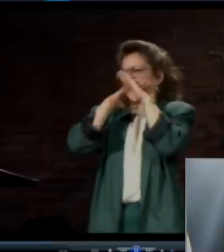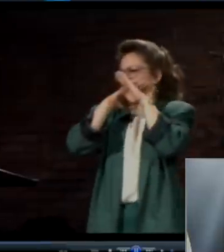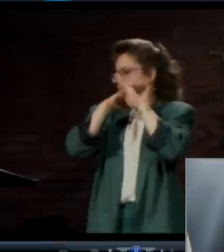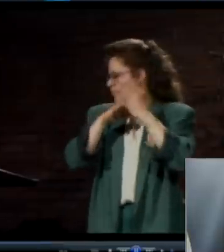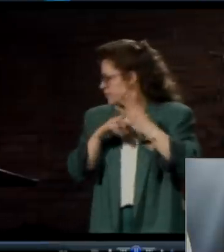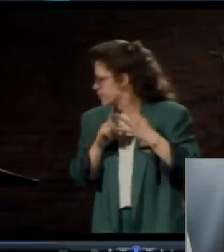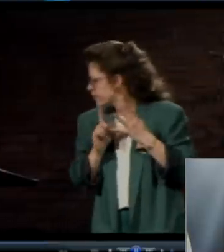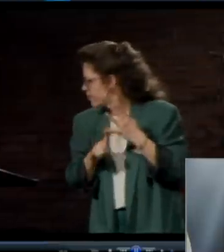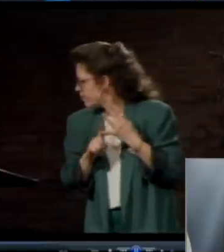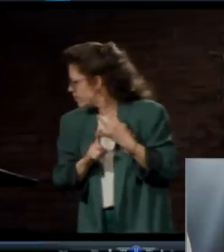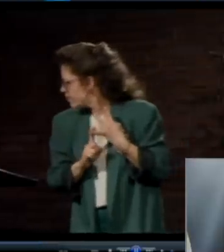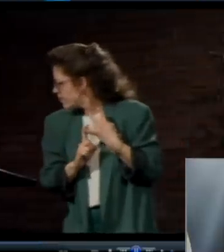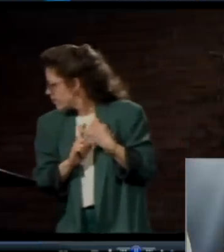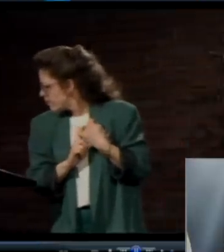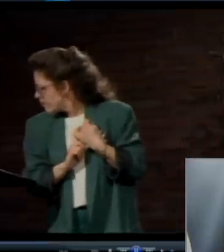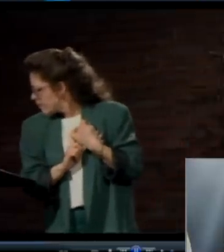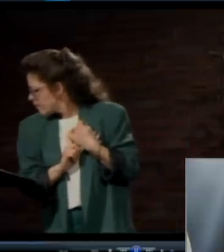4, physically disabled.